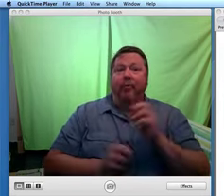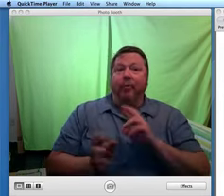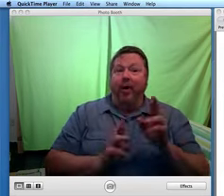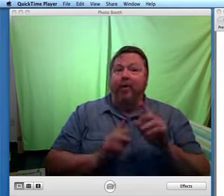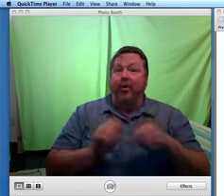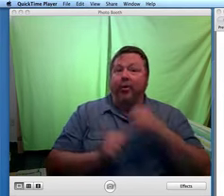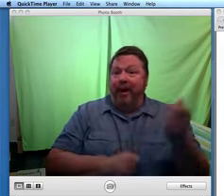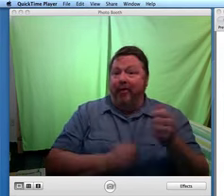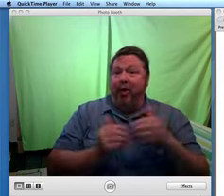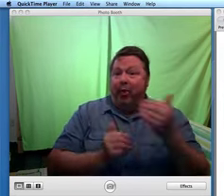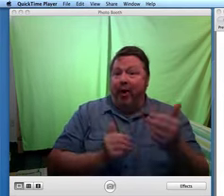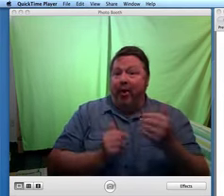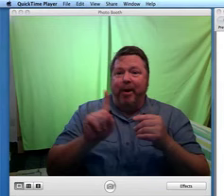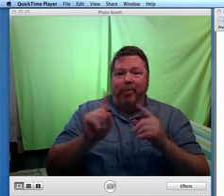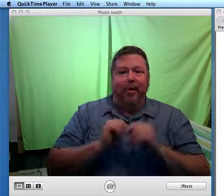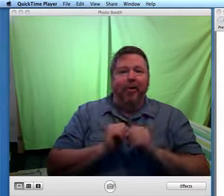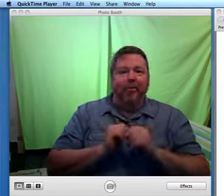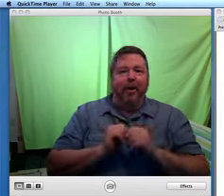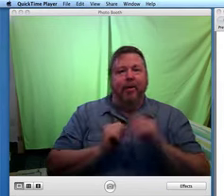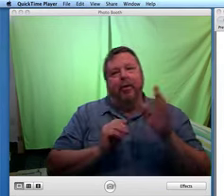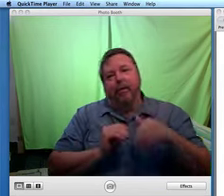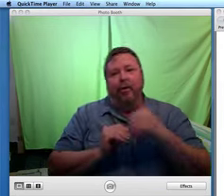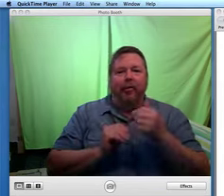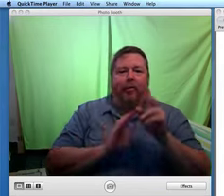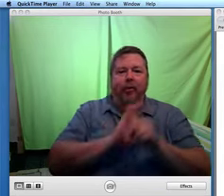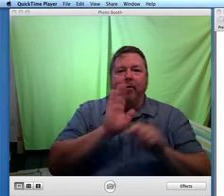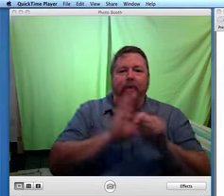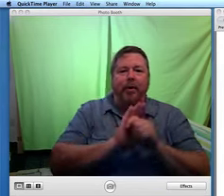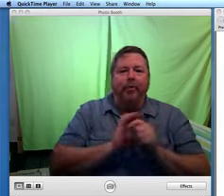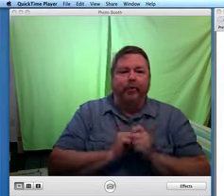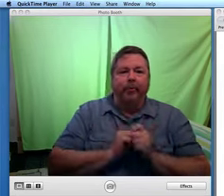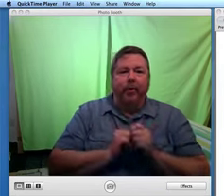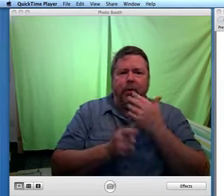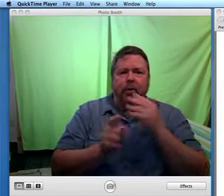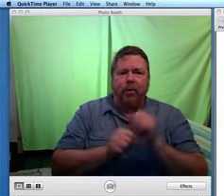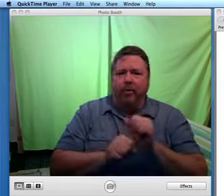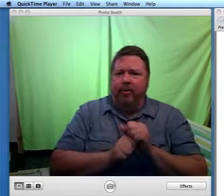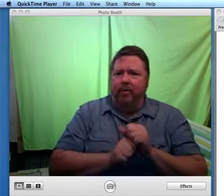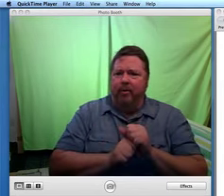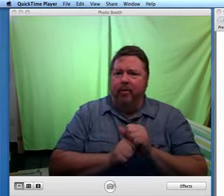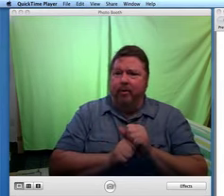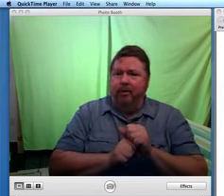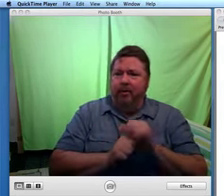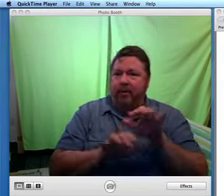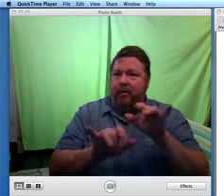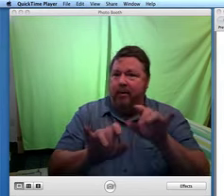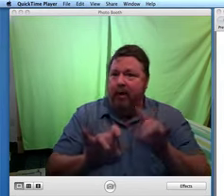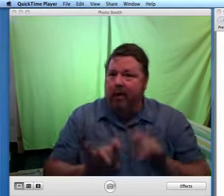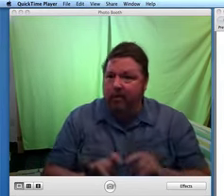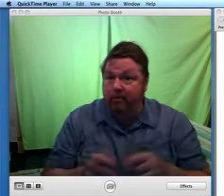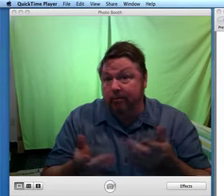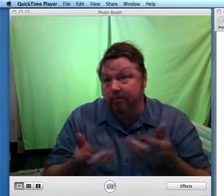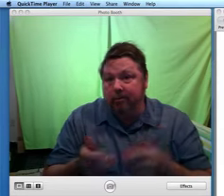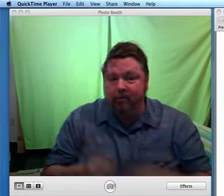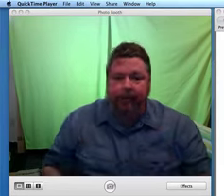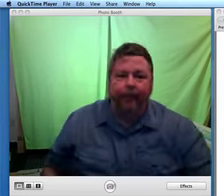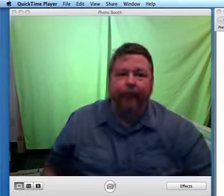I'm ready to turn the page and go on, but I'm going to leave that for another video. Good work. Good job.